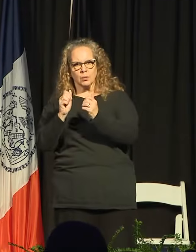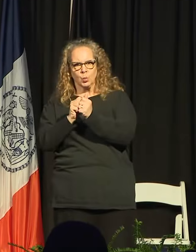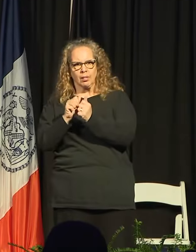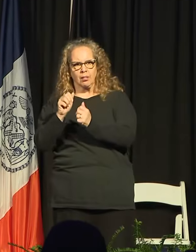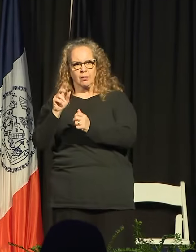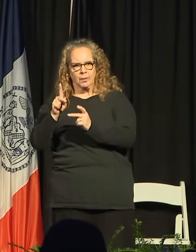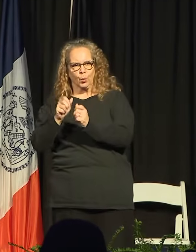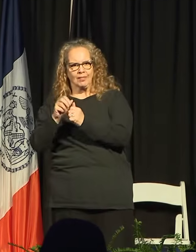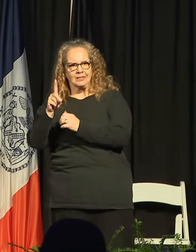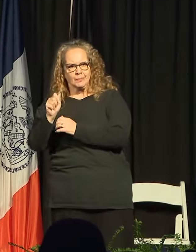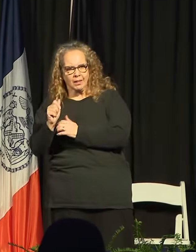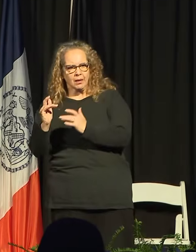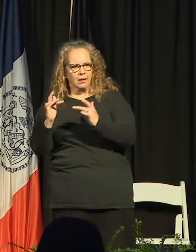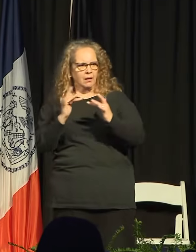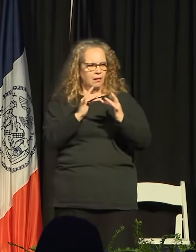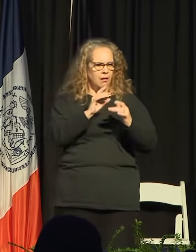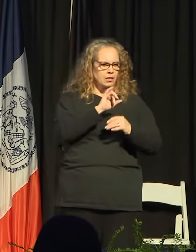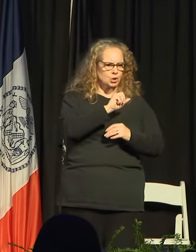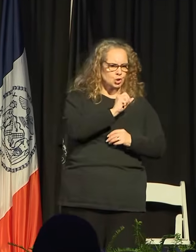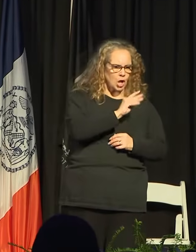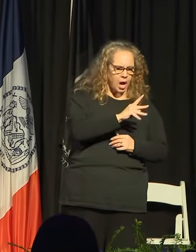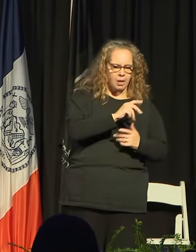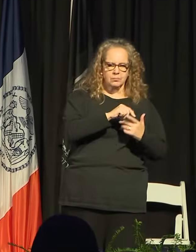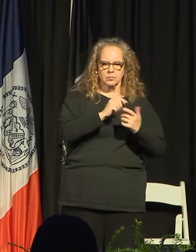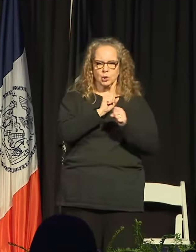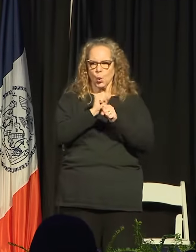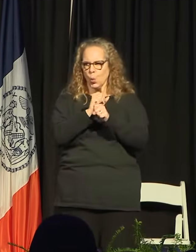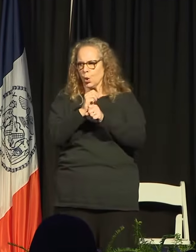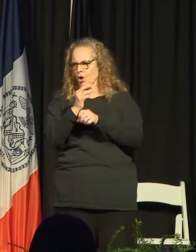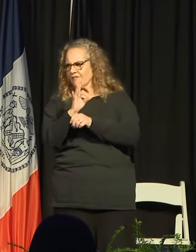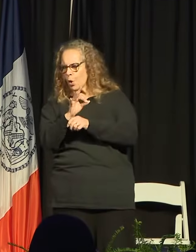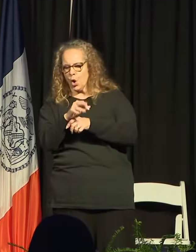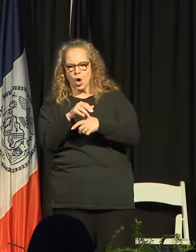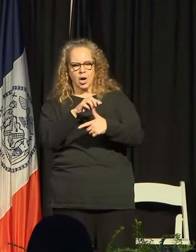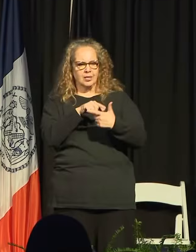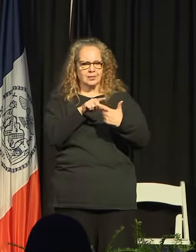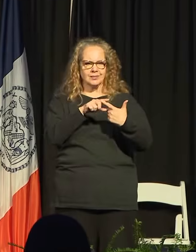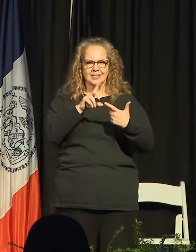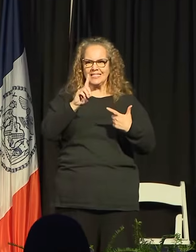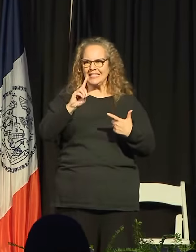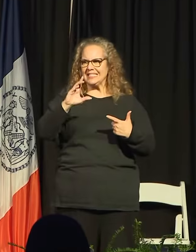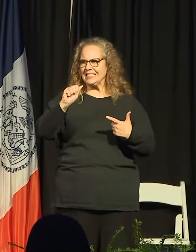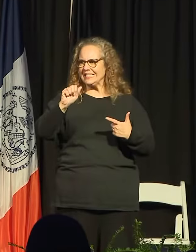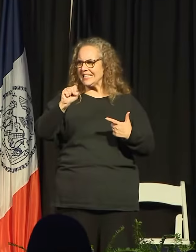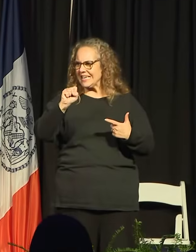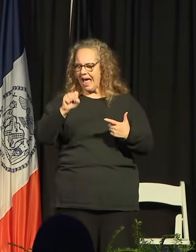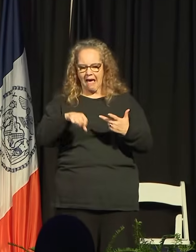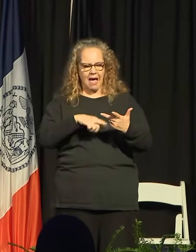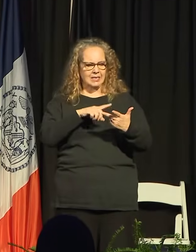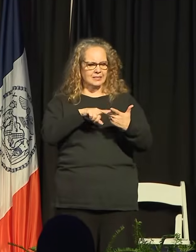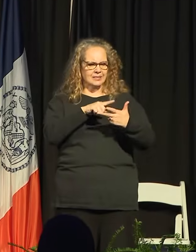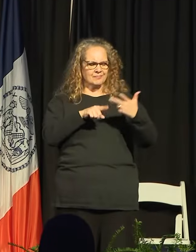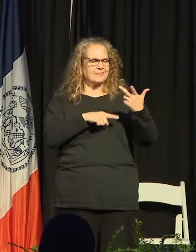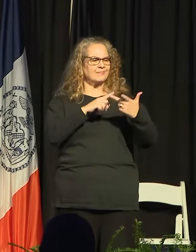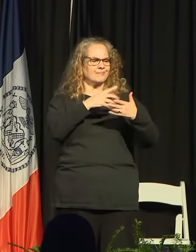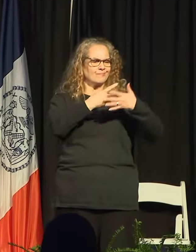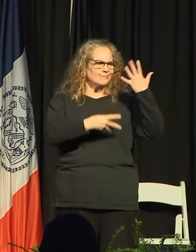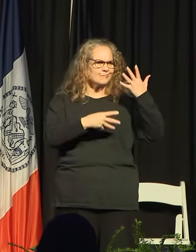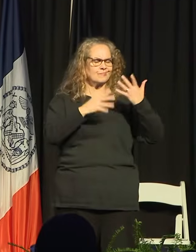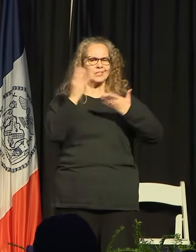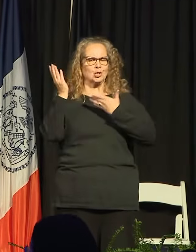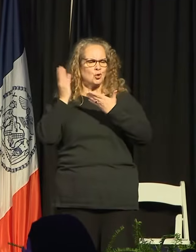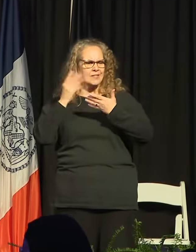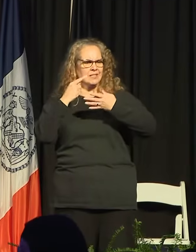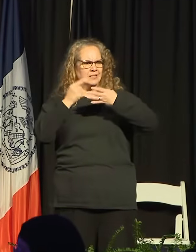across MOPD and the Office of Talent and Workforce and DCAS and Small Business Services is all a product of that planning.